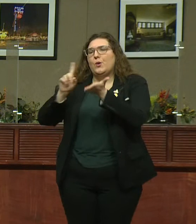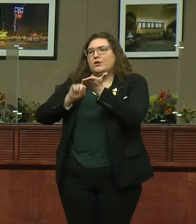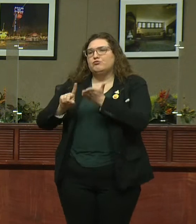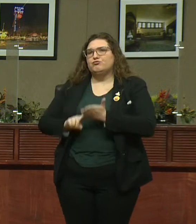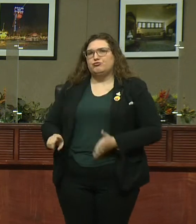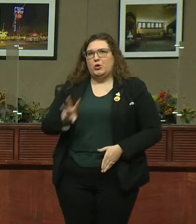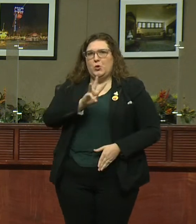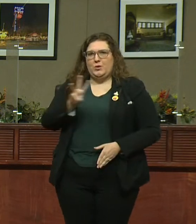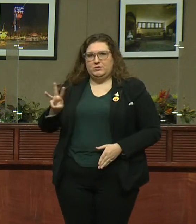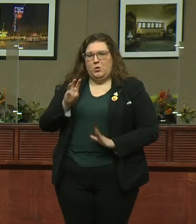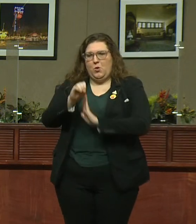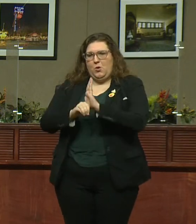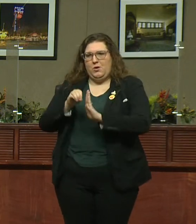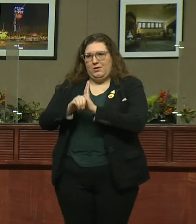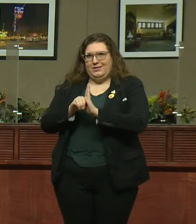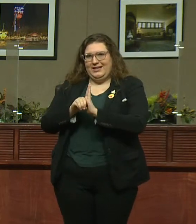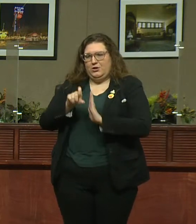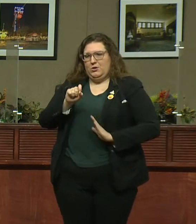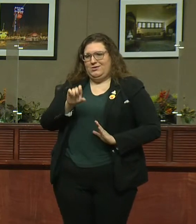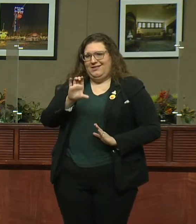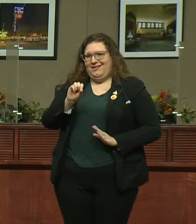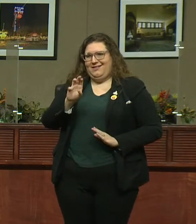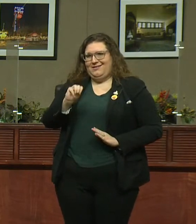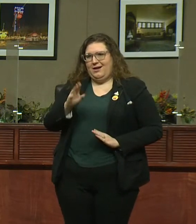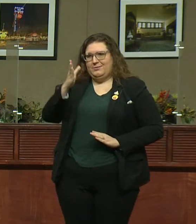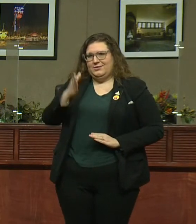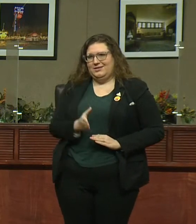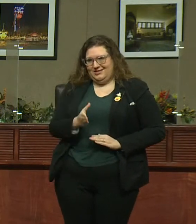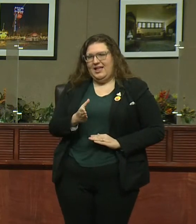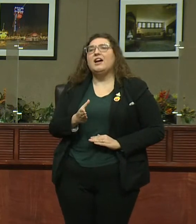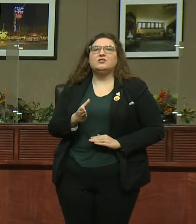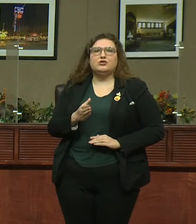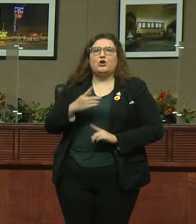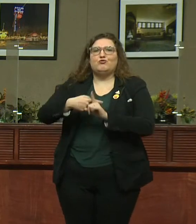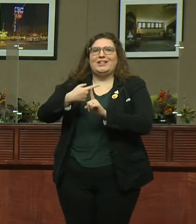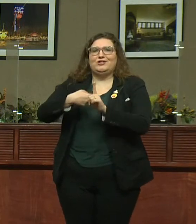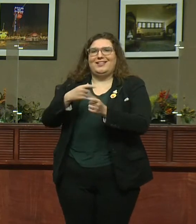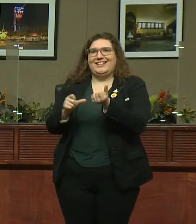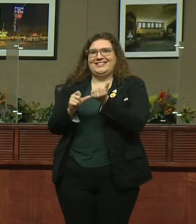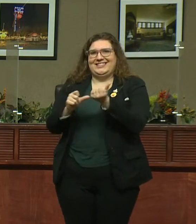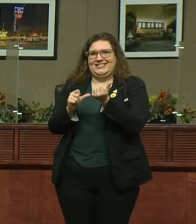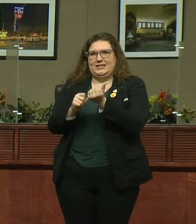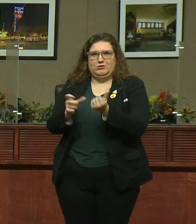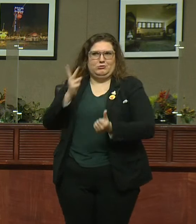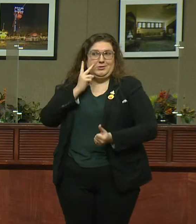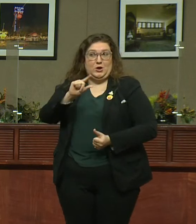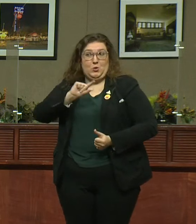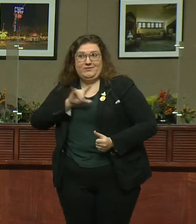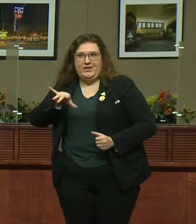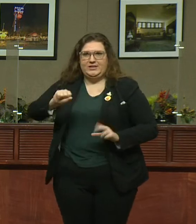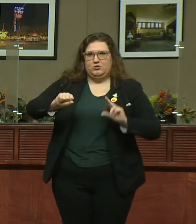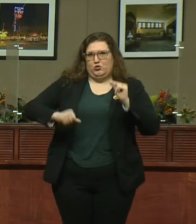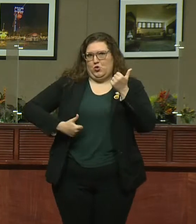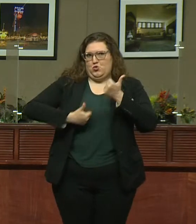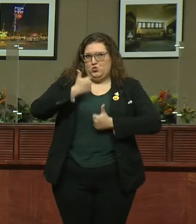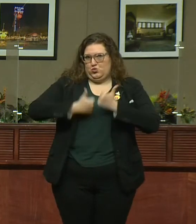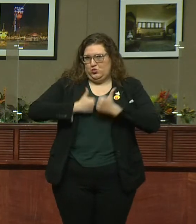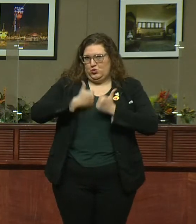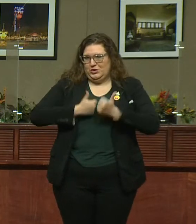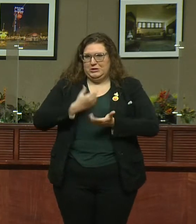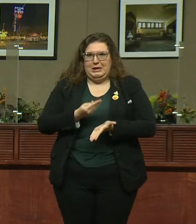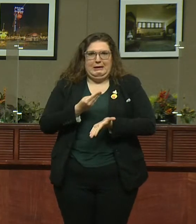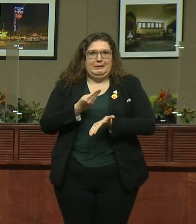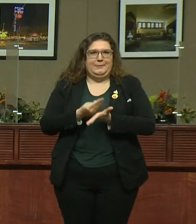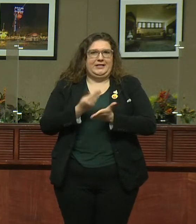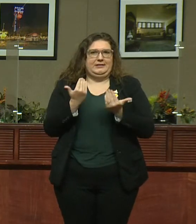orlando.gov/assistance to complete the pre-screening process and determine eligibility. These funds are limited and must be dispersed by the end